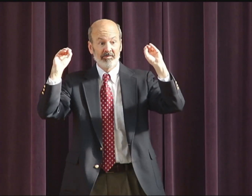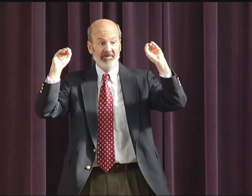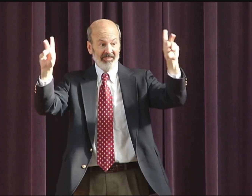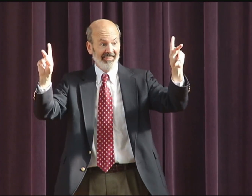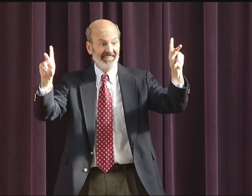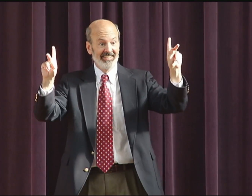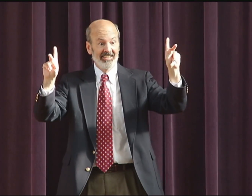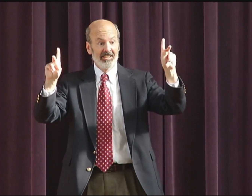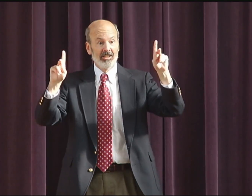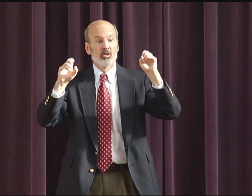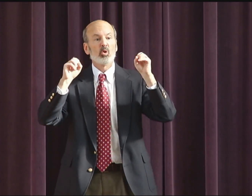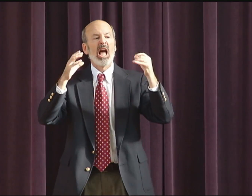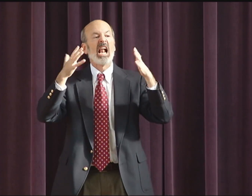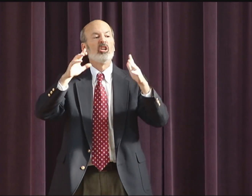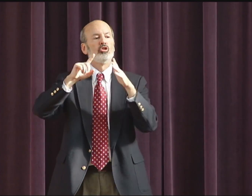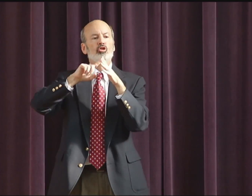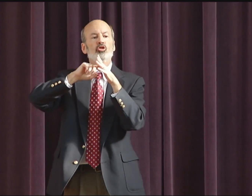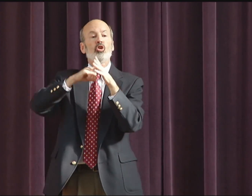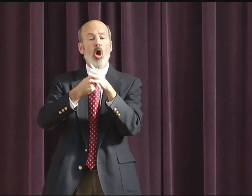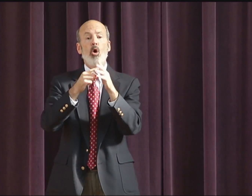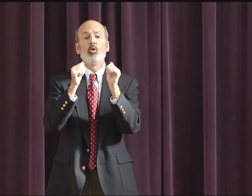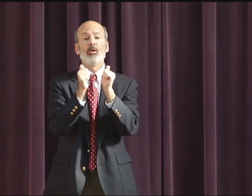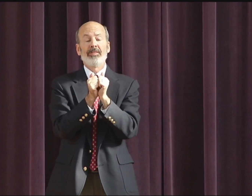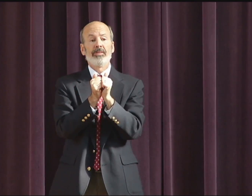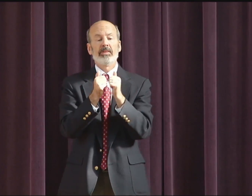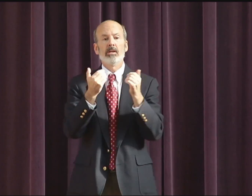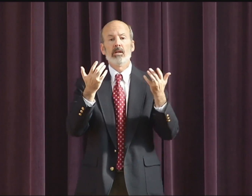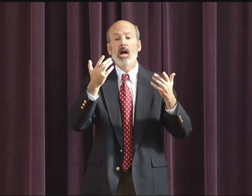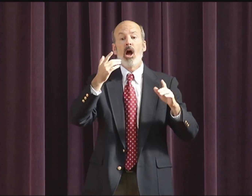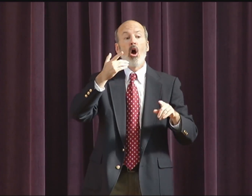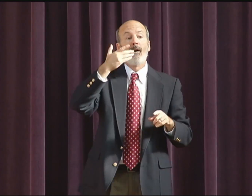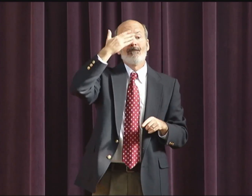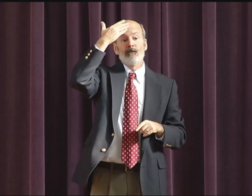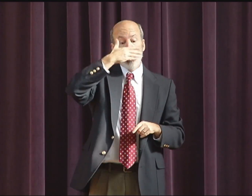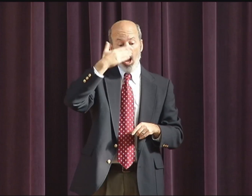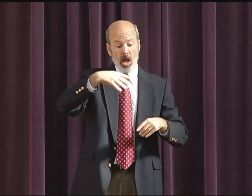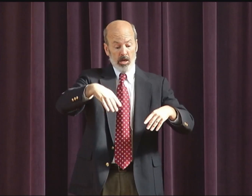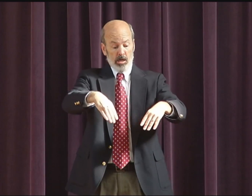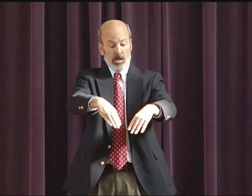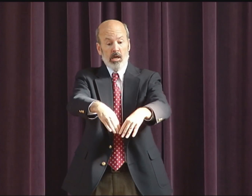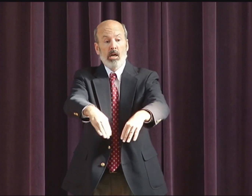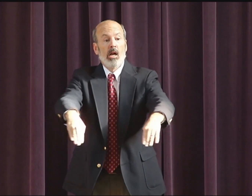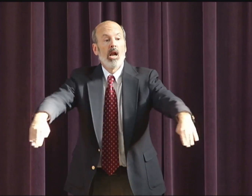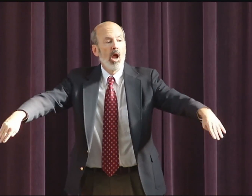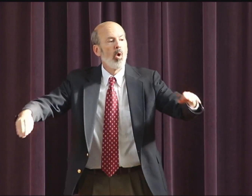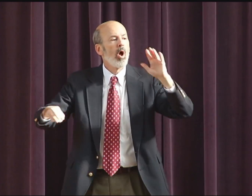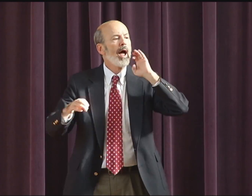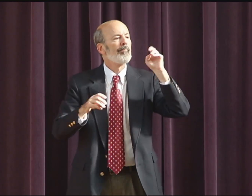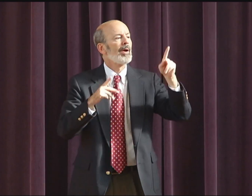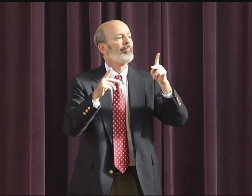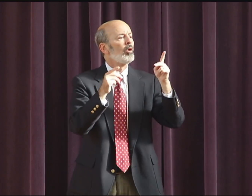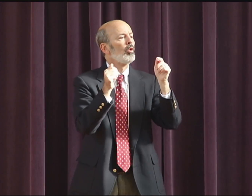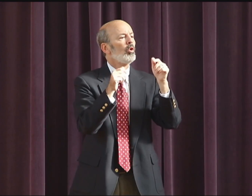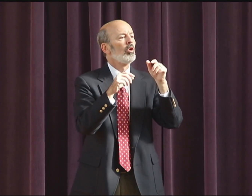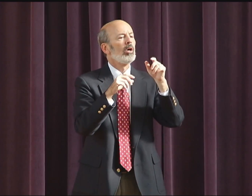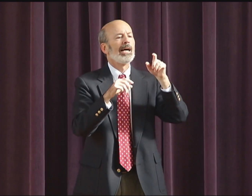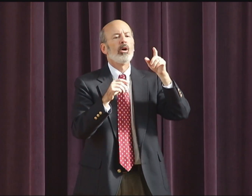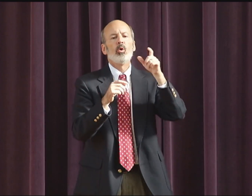then members of our audience can take the picture. So first we're going to start with the photographer taking the picture, and in the front row,